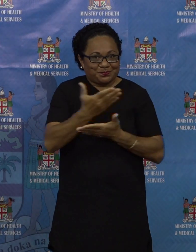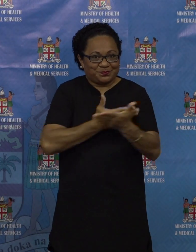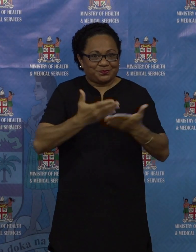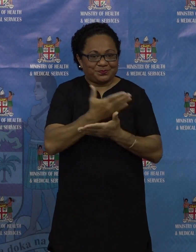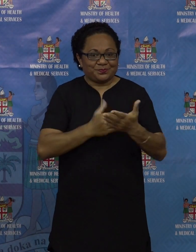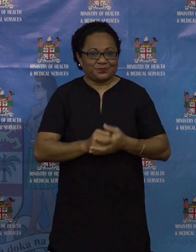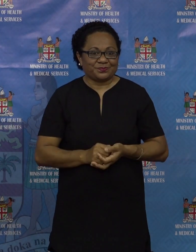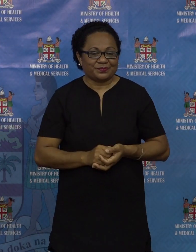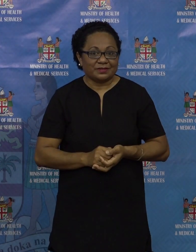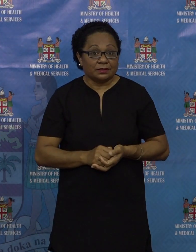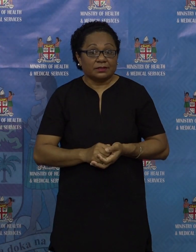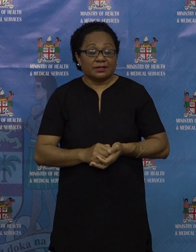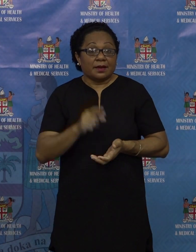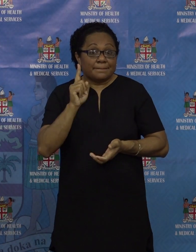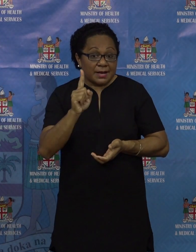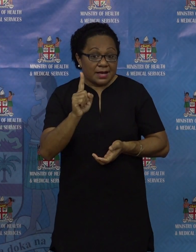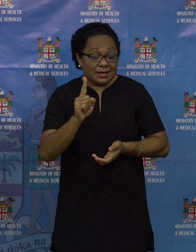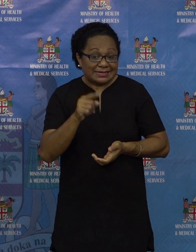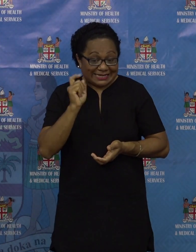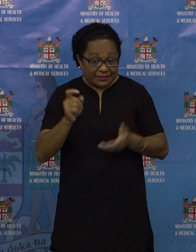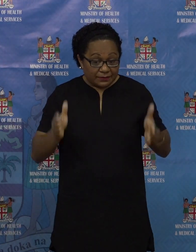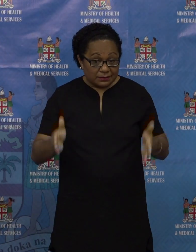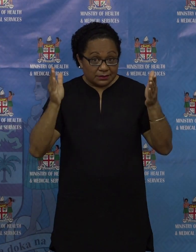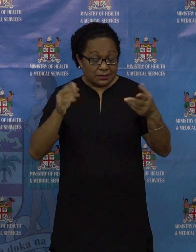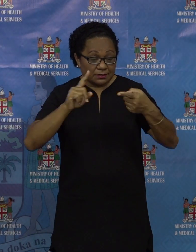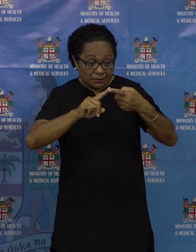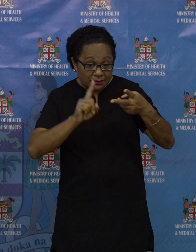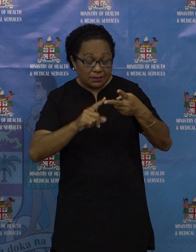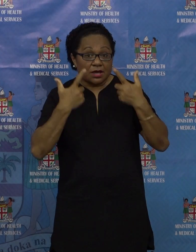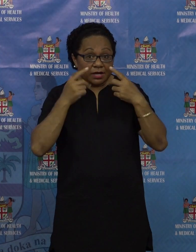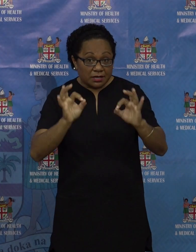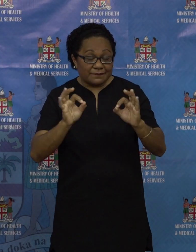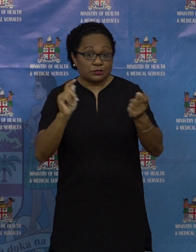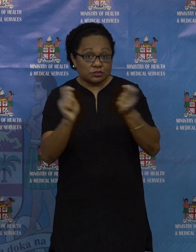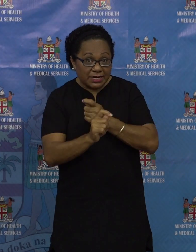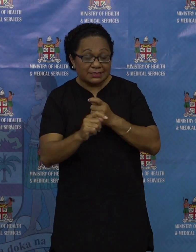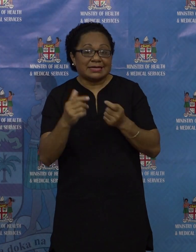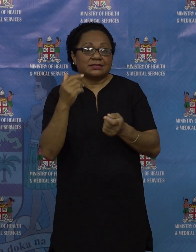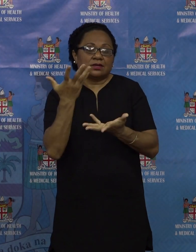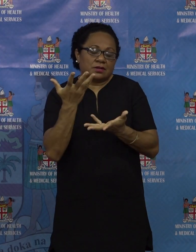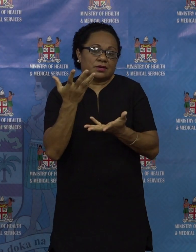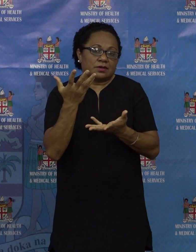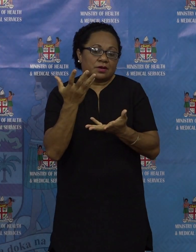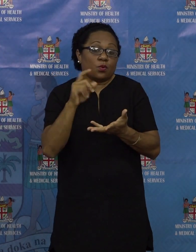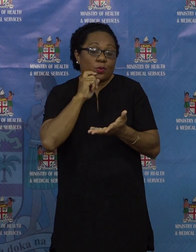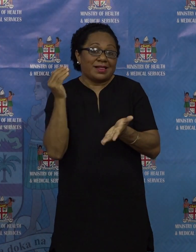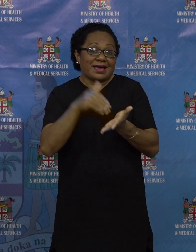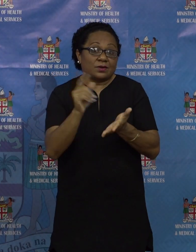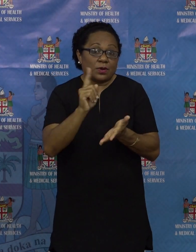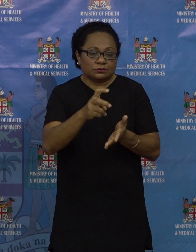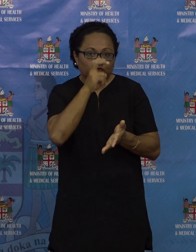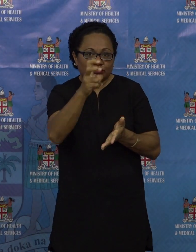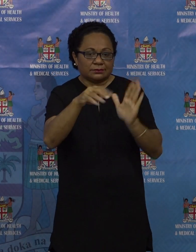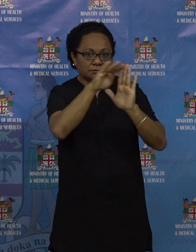actions are taken, they will be accompanied by stringent enforcement of existing health measures, particularly